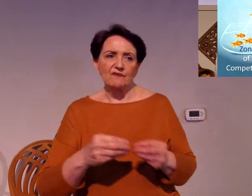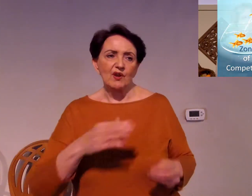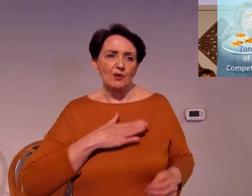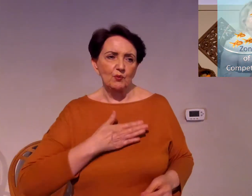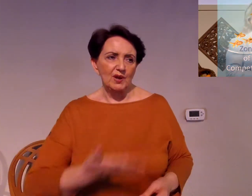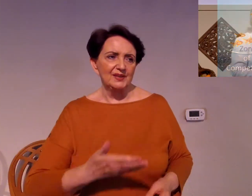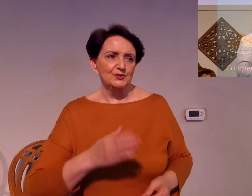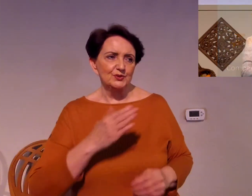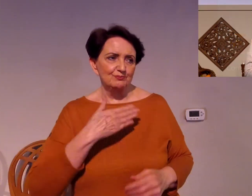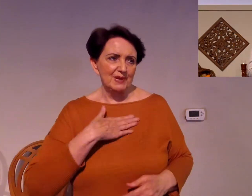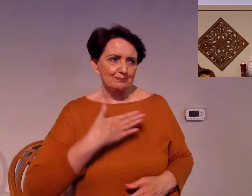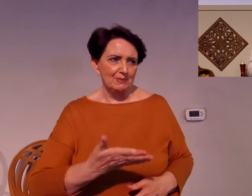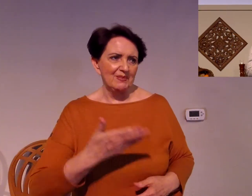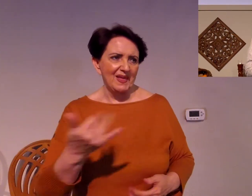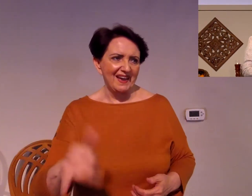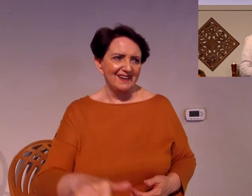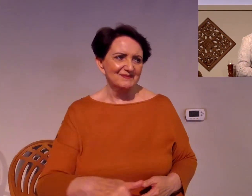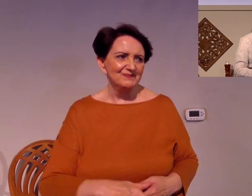admit that one.